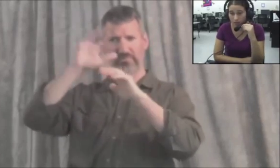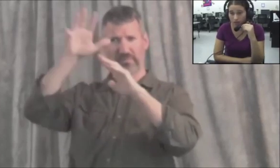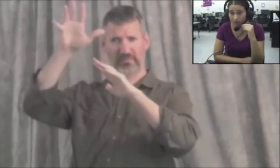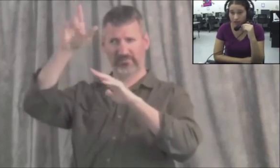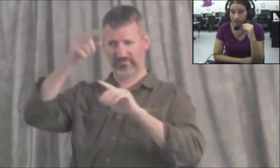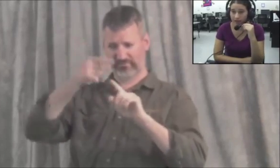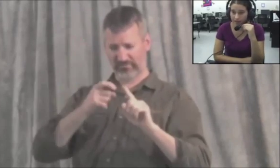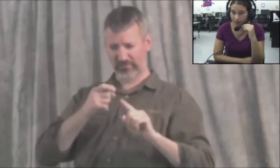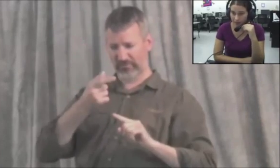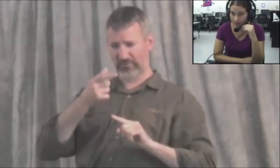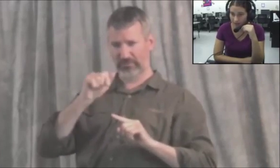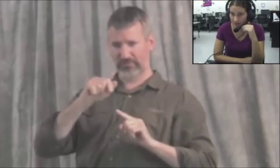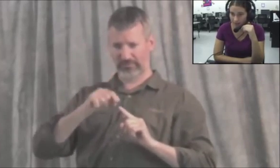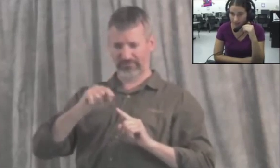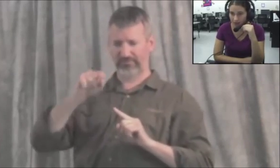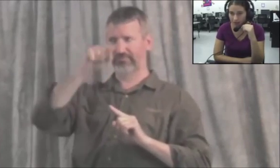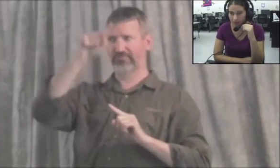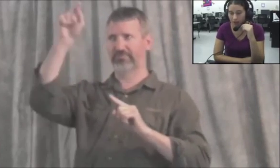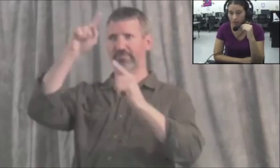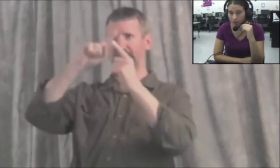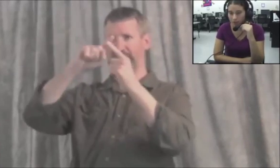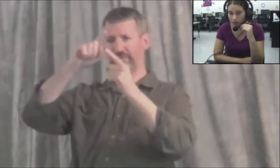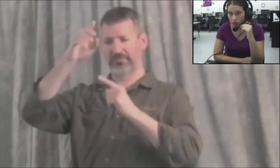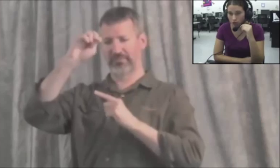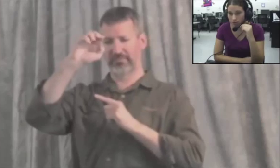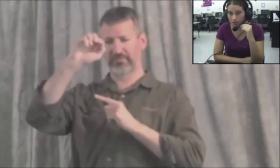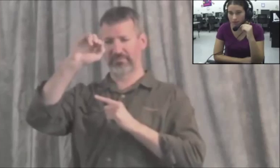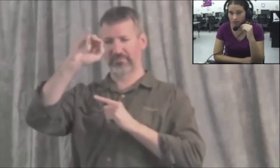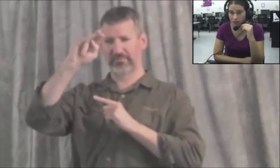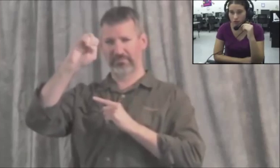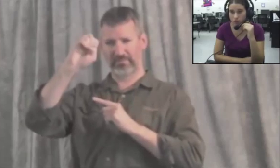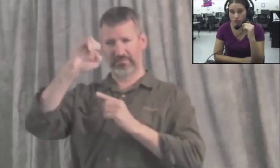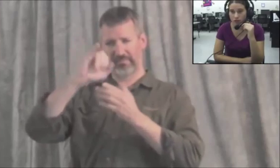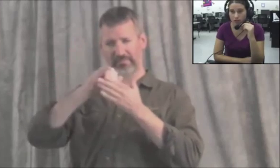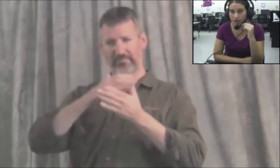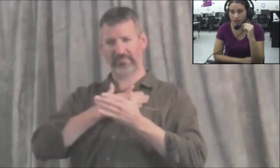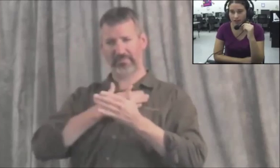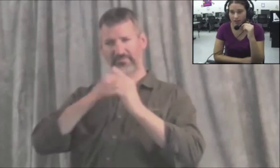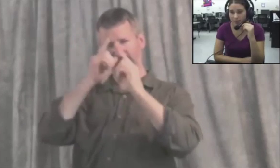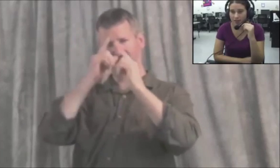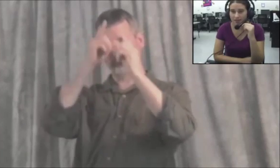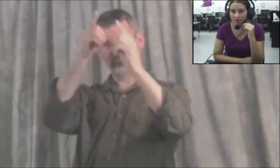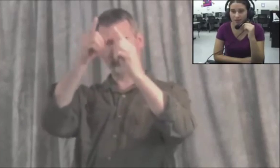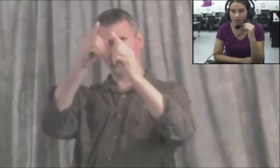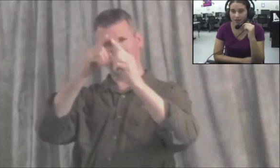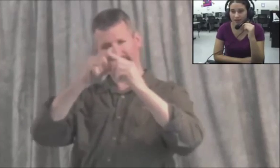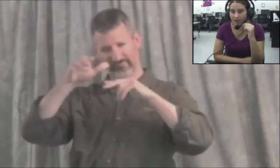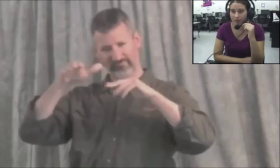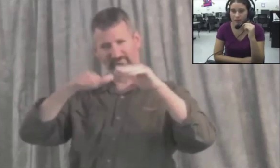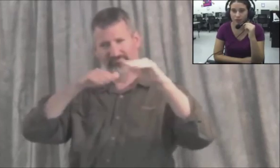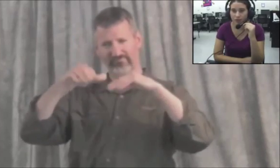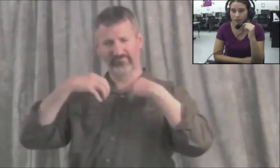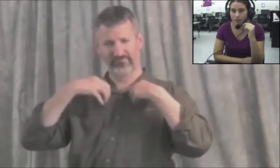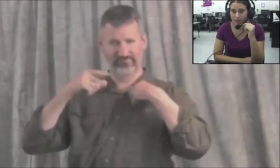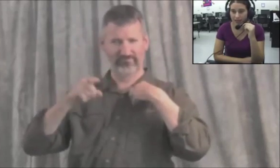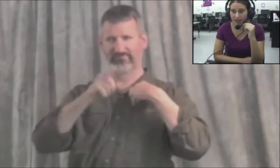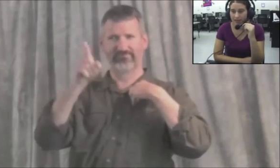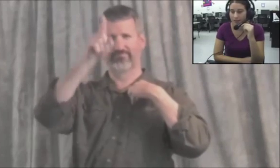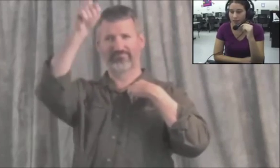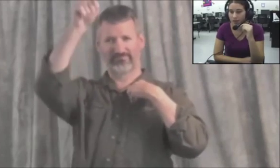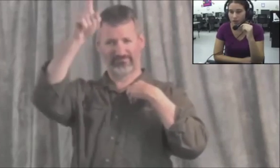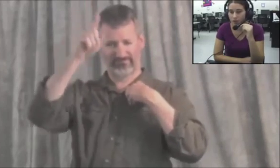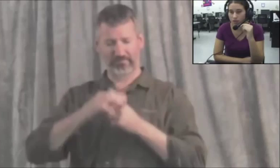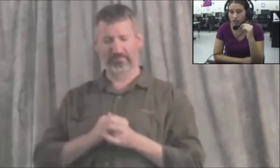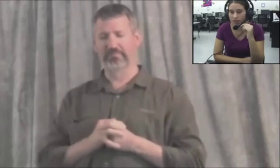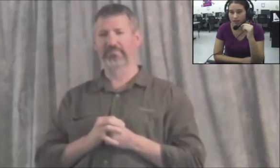commonly abbreviated as AT. The Appalachian Trail begins in Georgia and makes its way up towards Maine,